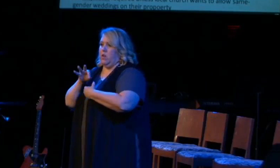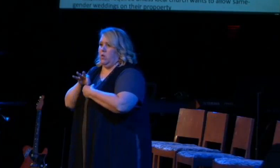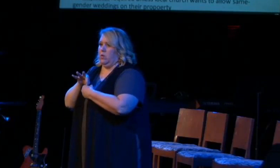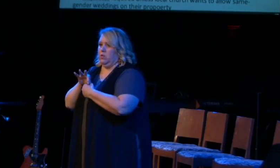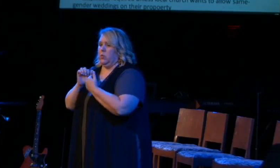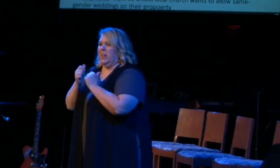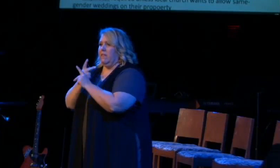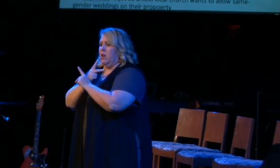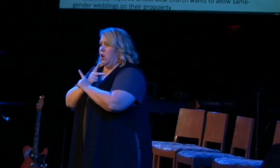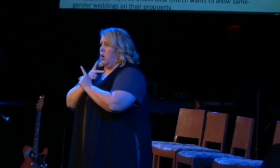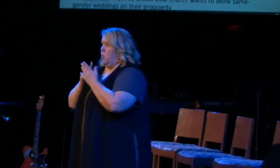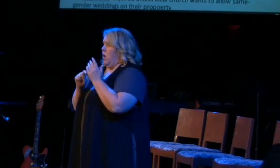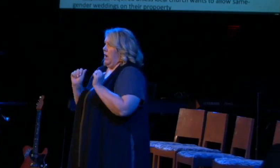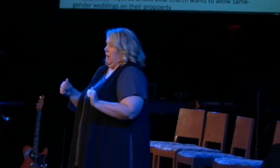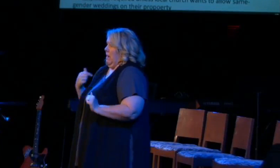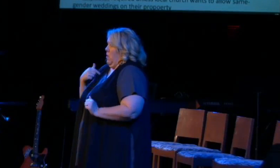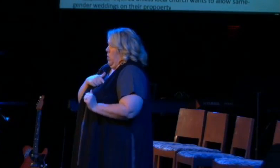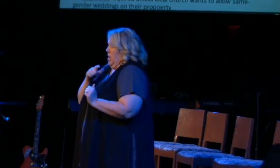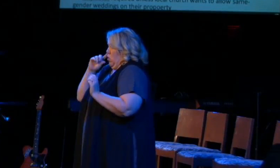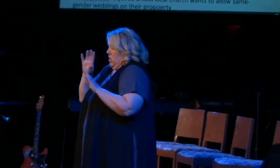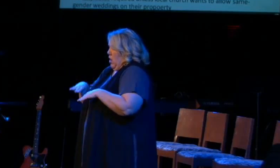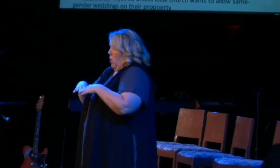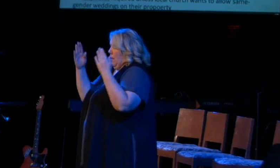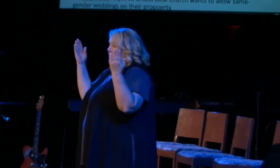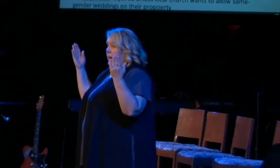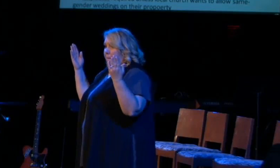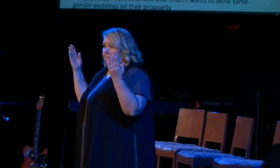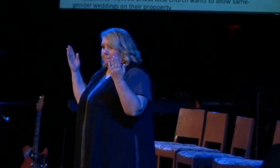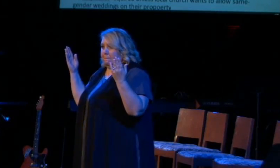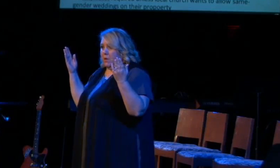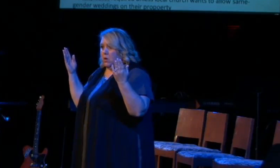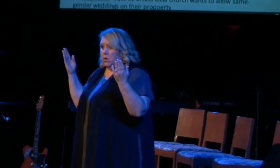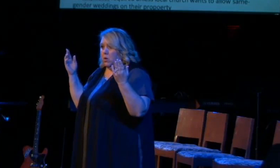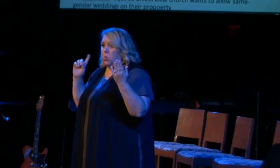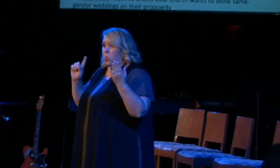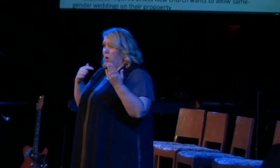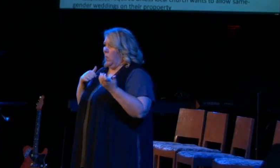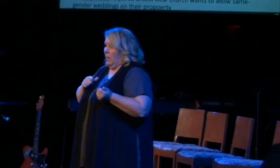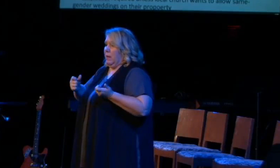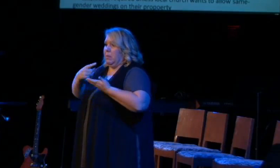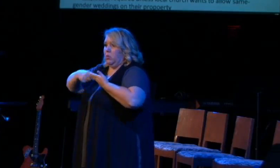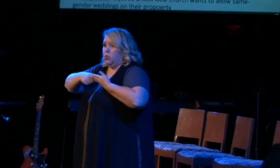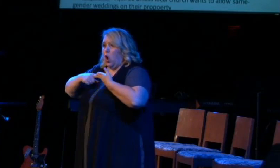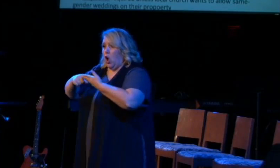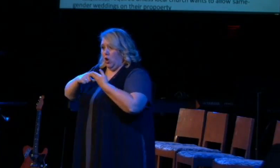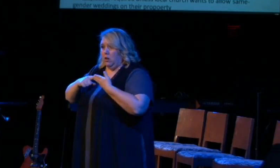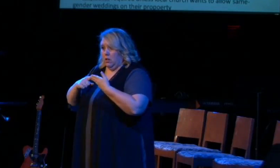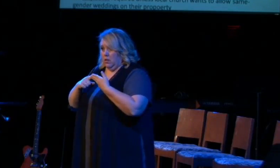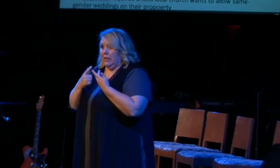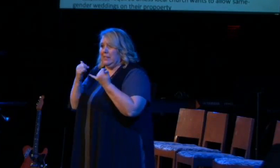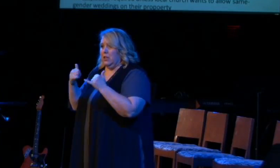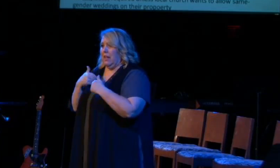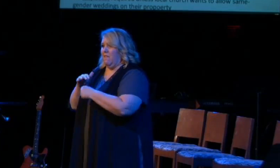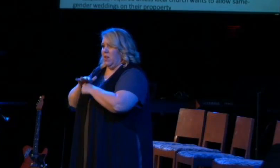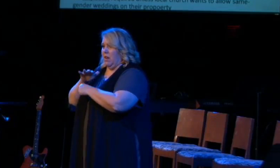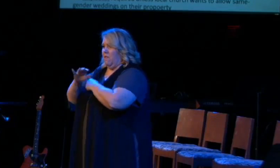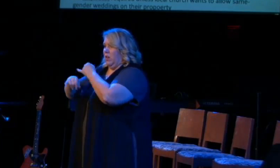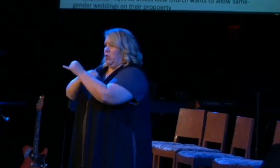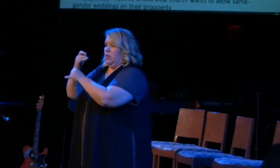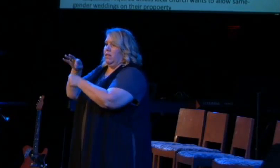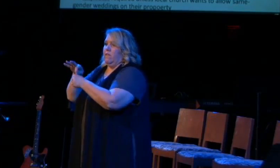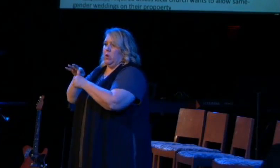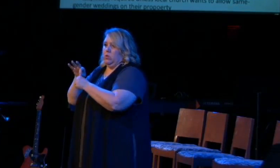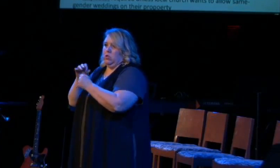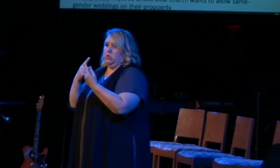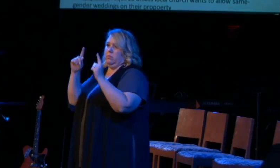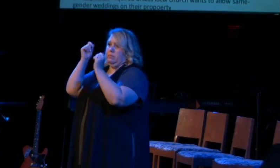out what can we do that opens up space here where we need space to be opened up, and yet still have enough international votes to